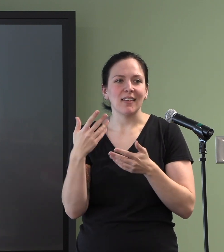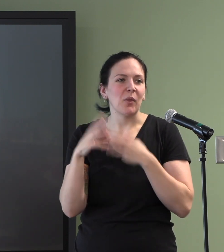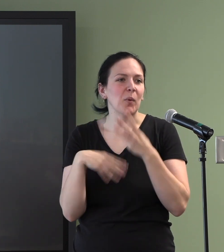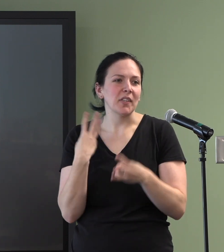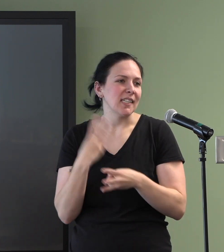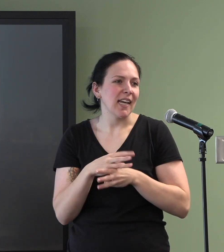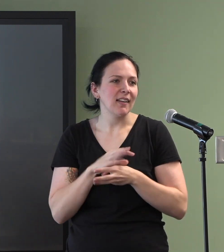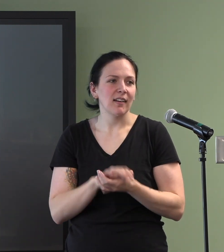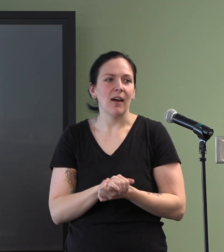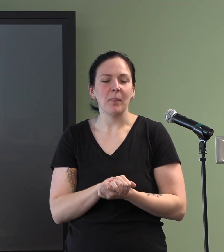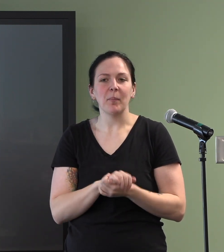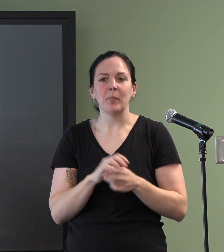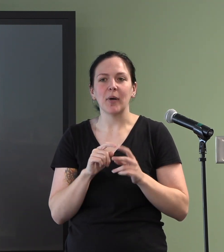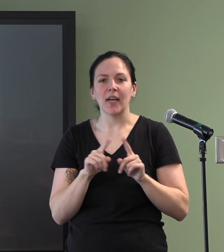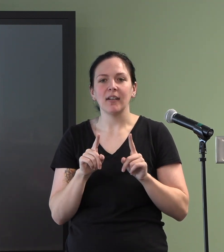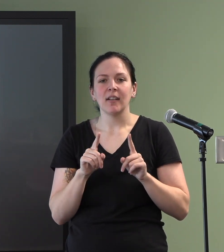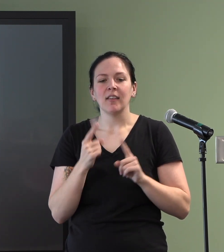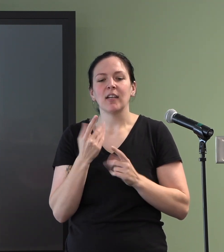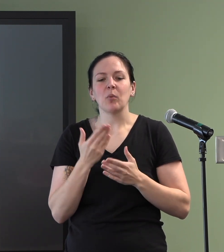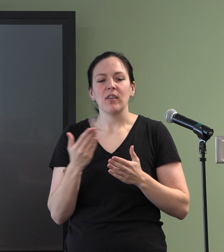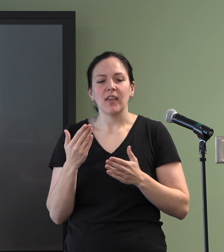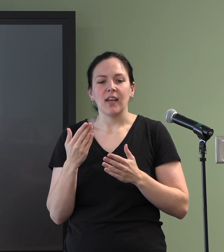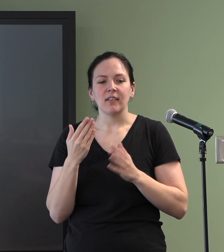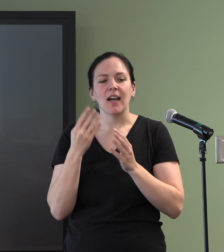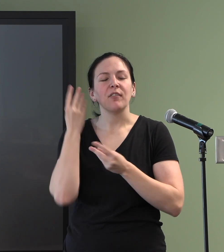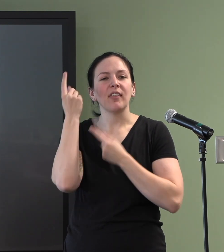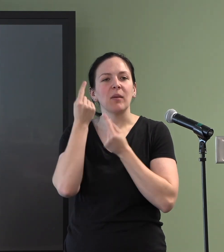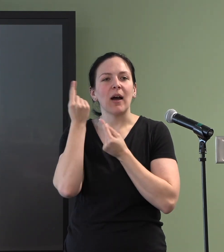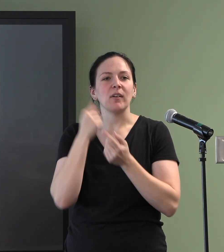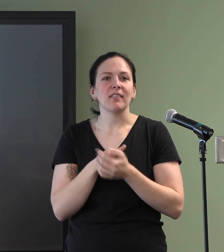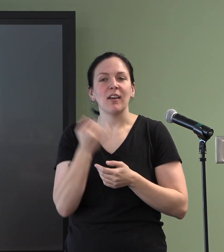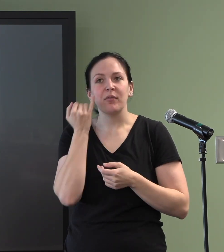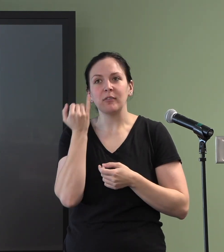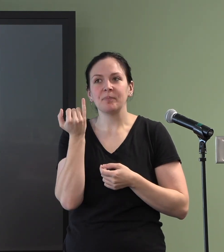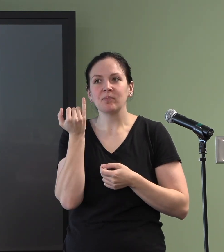the world today. But that's one thing to kind of think about is if